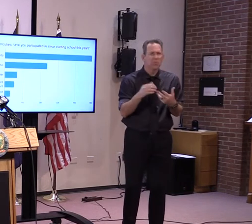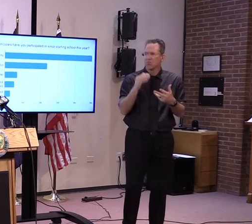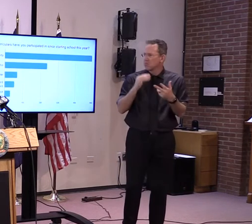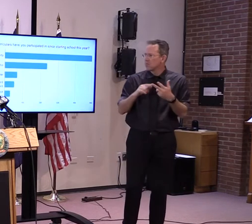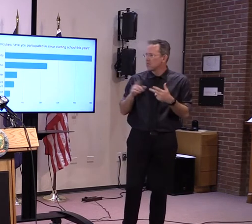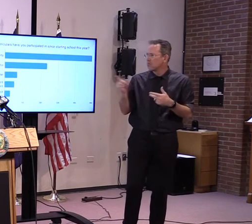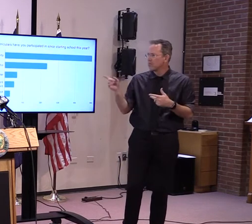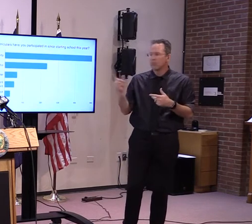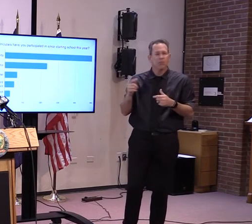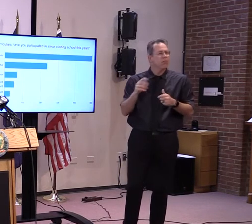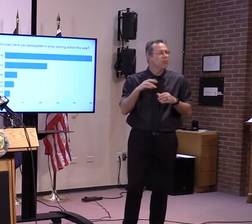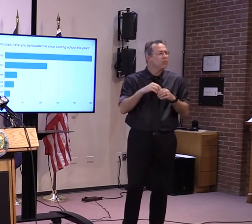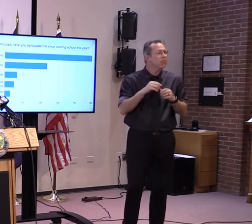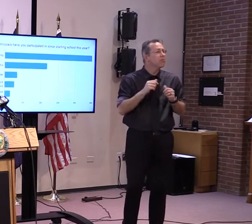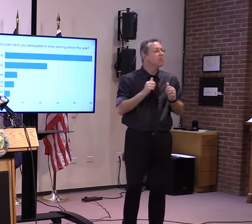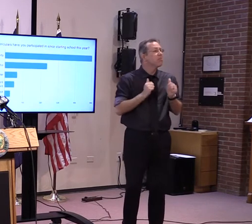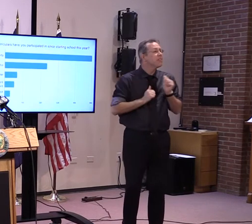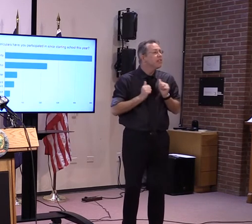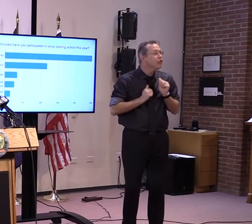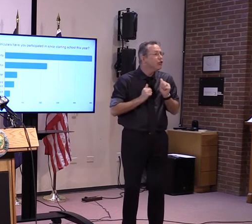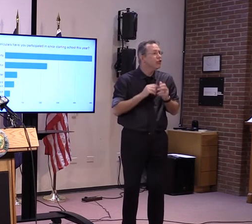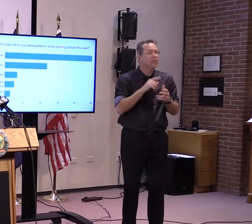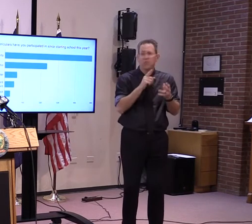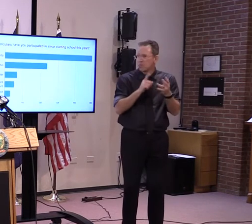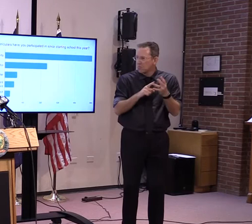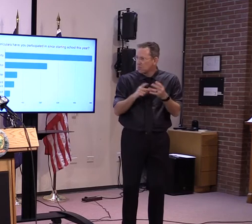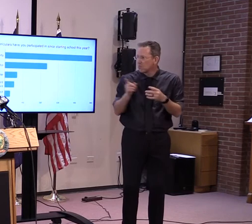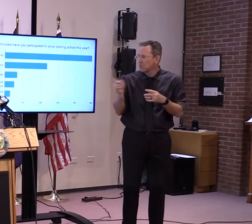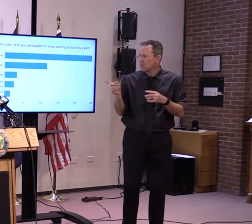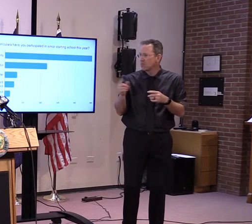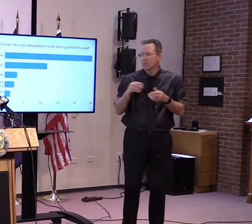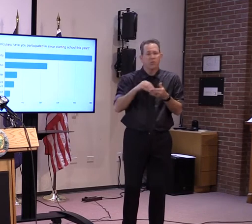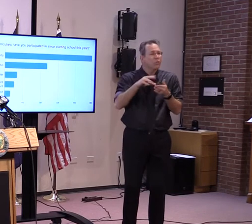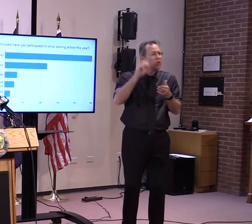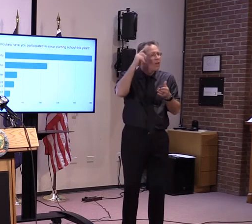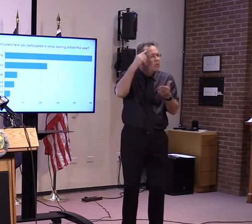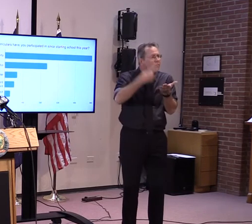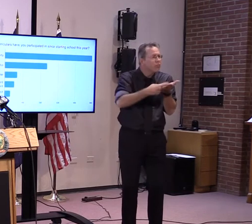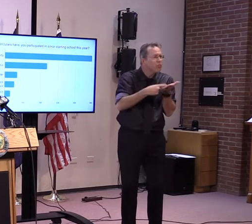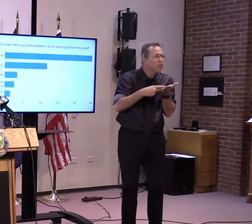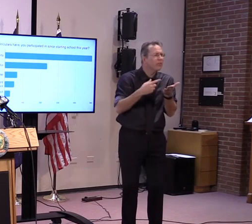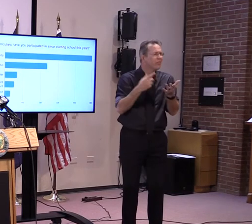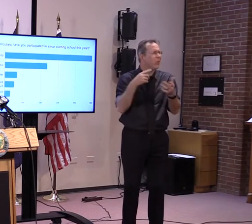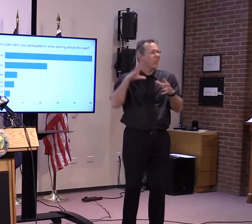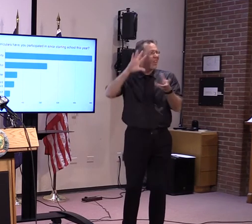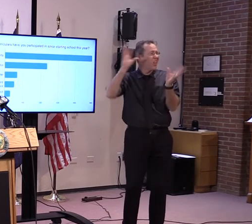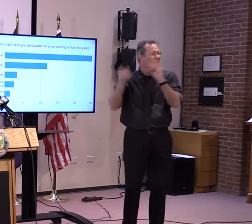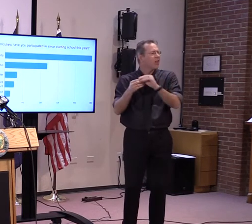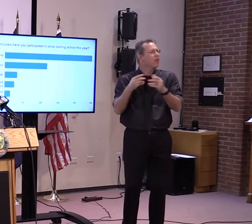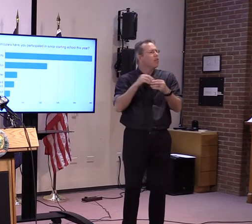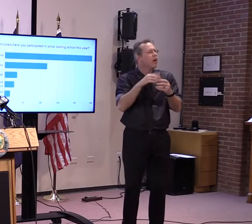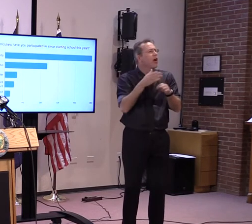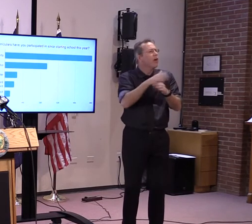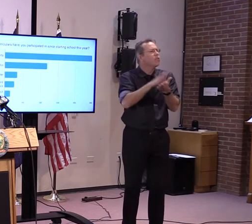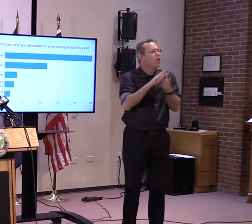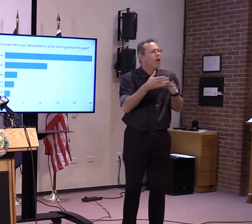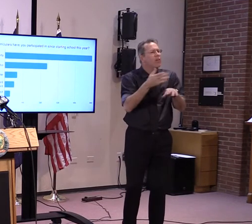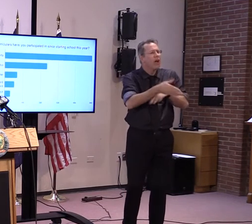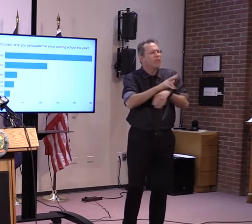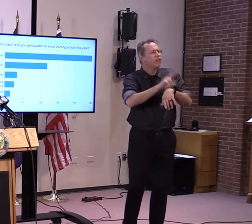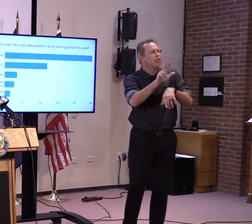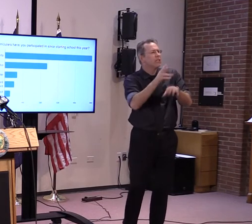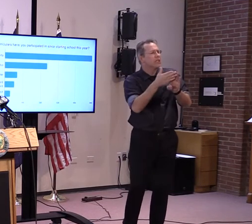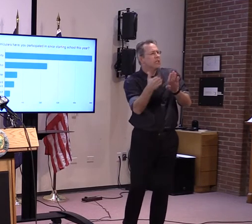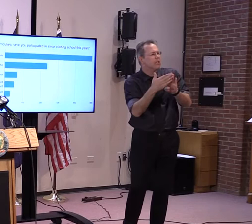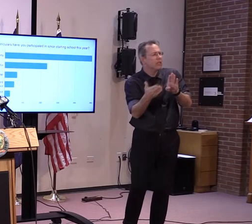of the services that schools provide to students. They provide outlets for kids emotionally and physically to be able to go run around on a field after